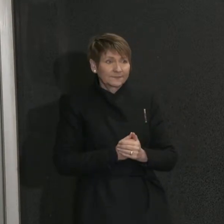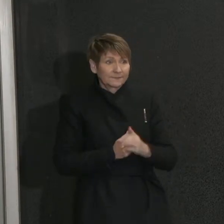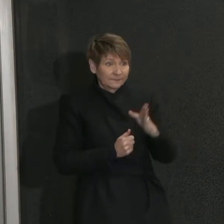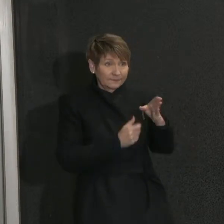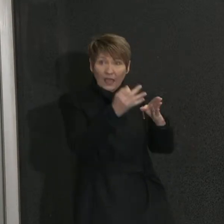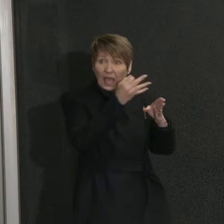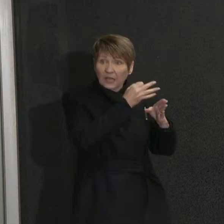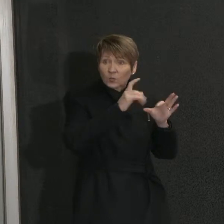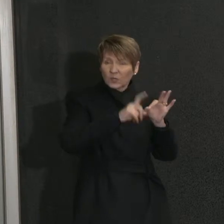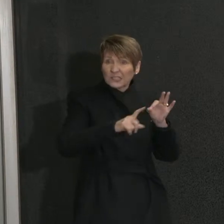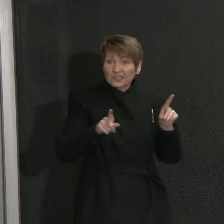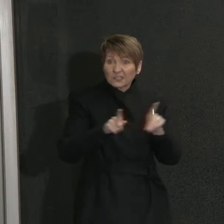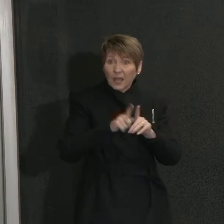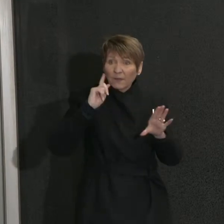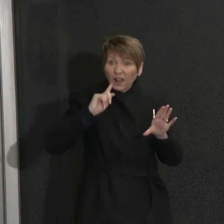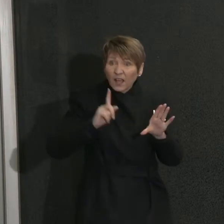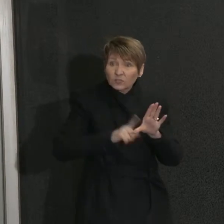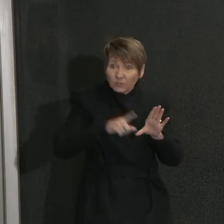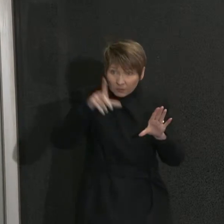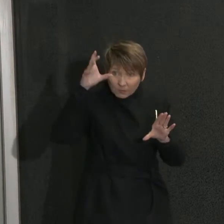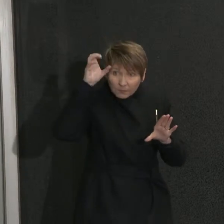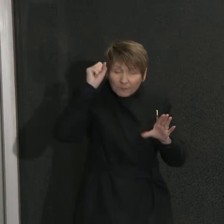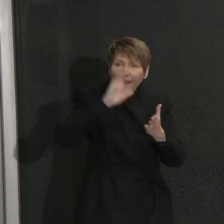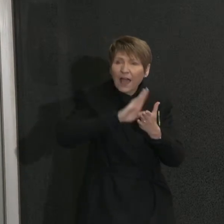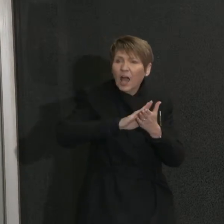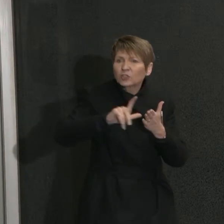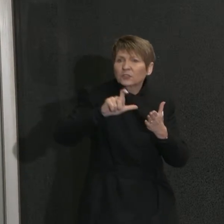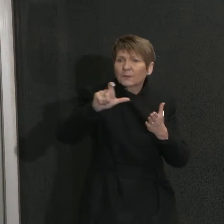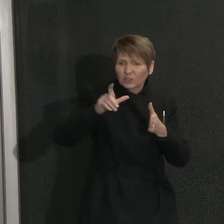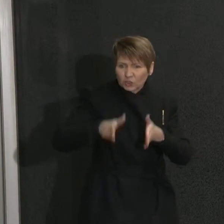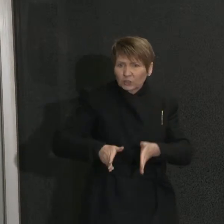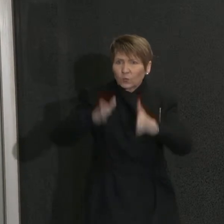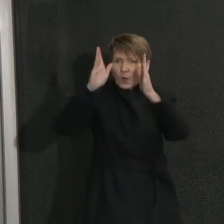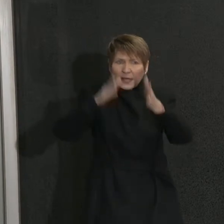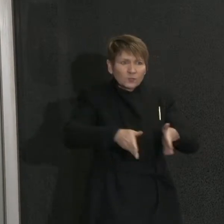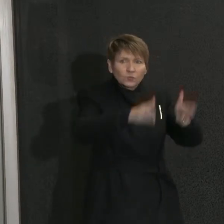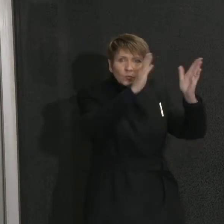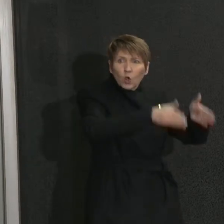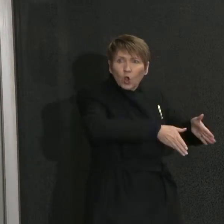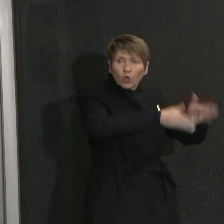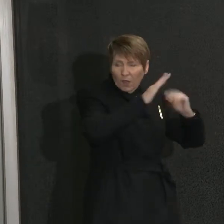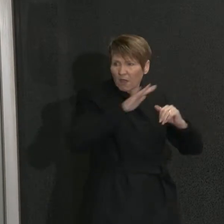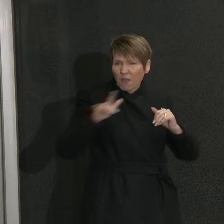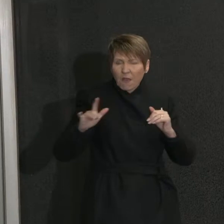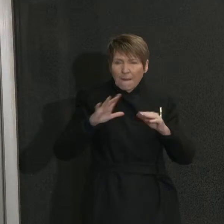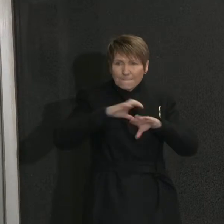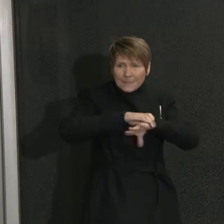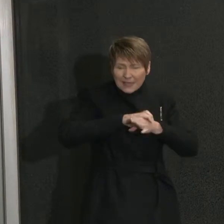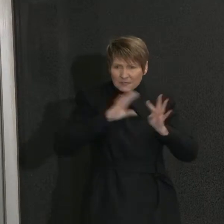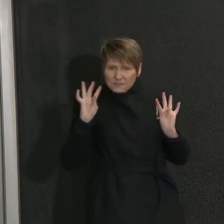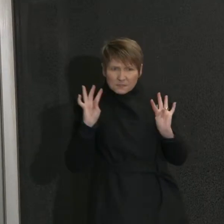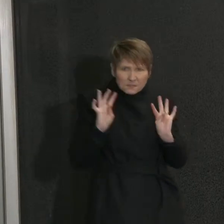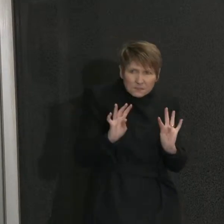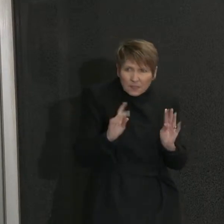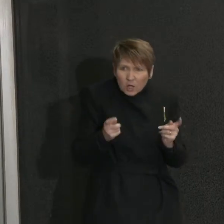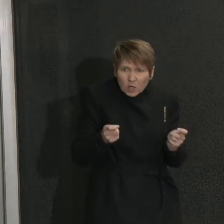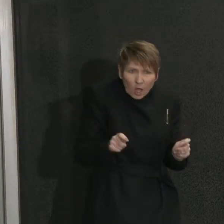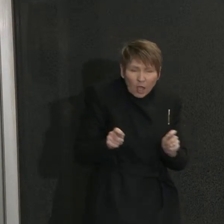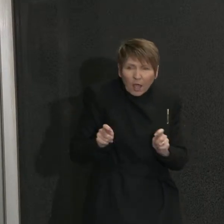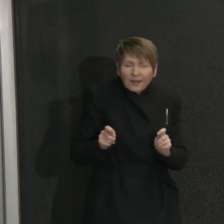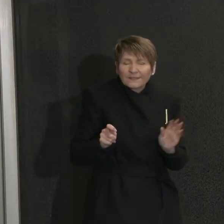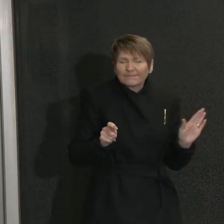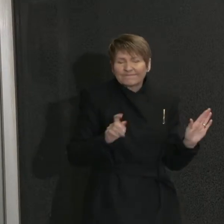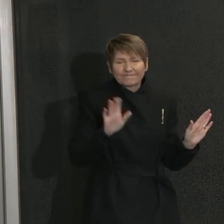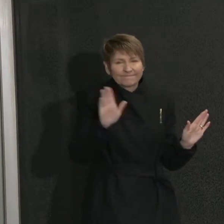every outbreak's unique, every case is unique. There'll be some similarities. Obviously, it's the same virus to a certain